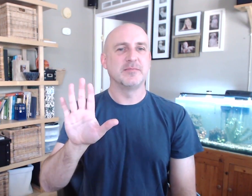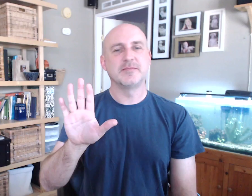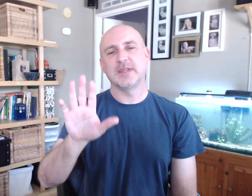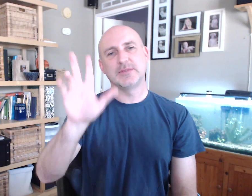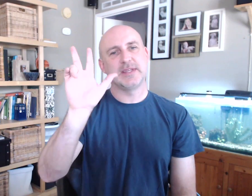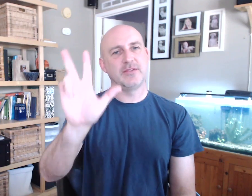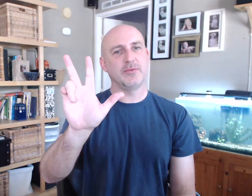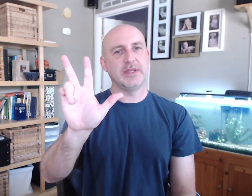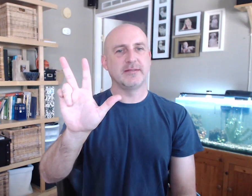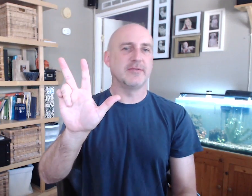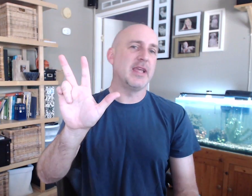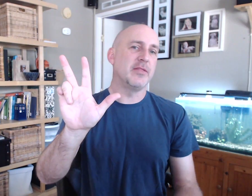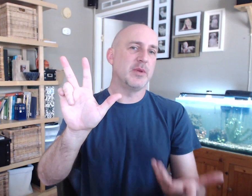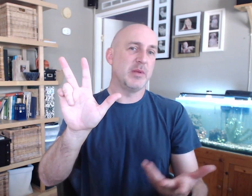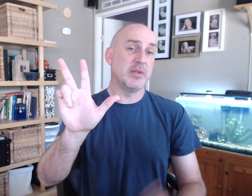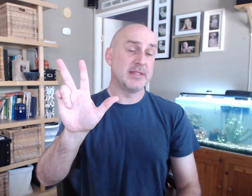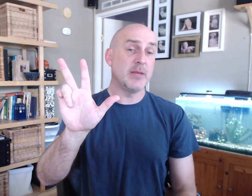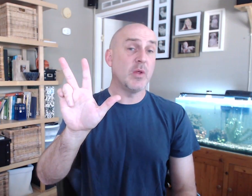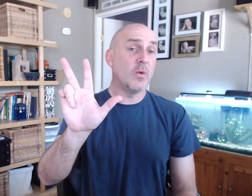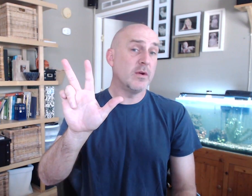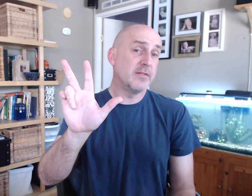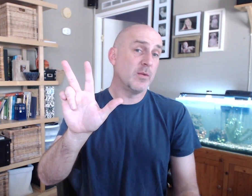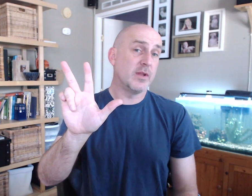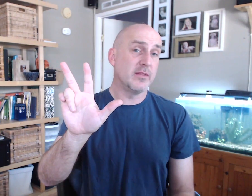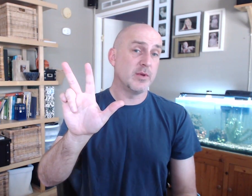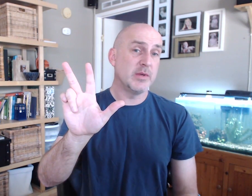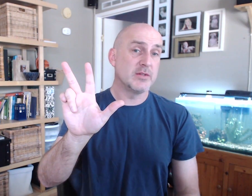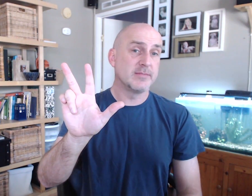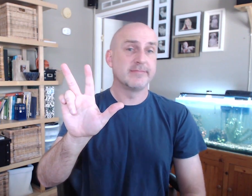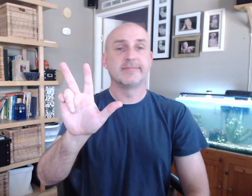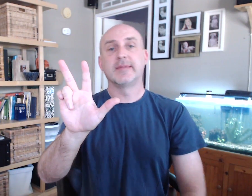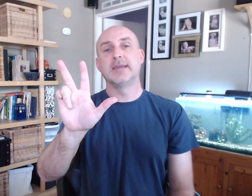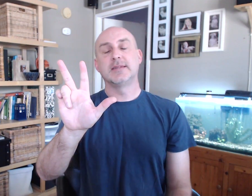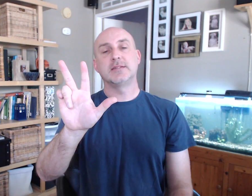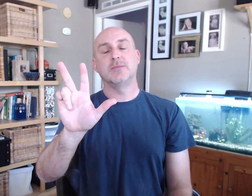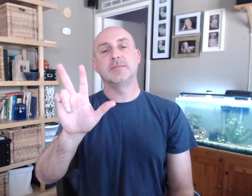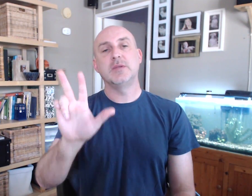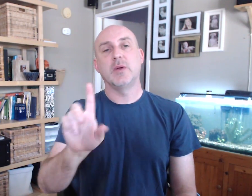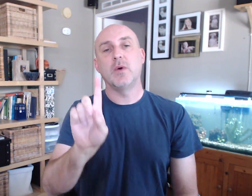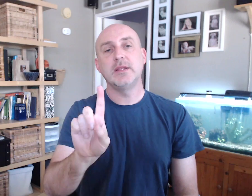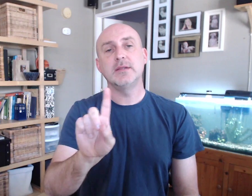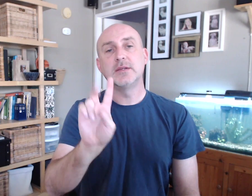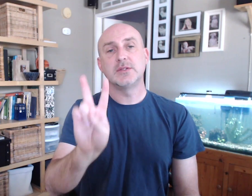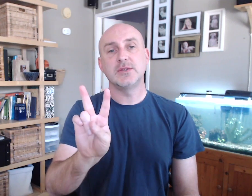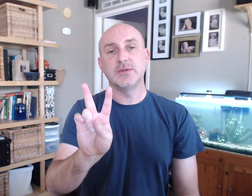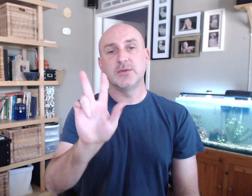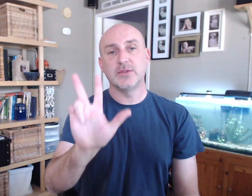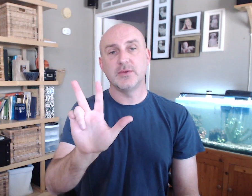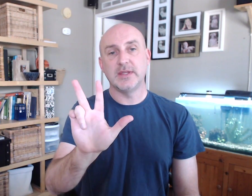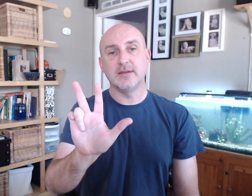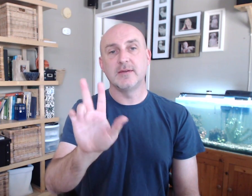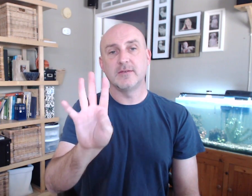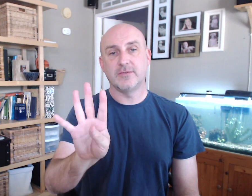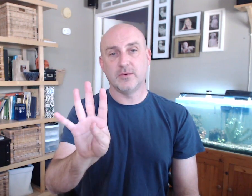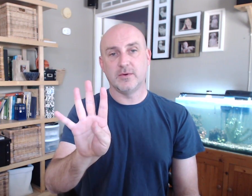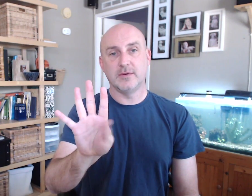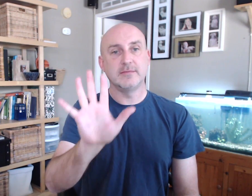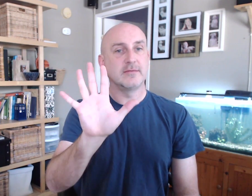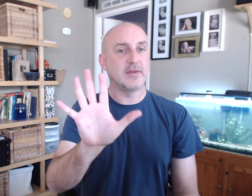they would sign 3 if they had 3 people at the table, or if they wanted 3 beers. So anyway, 1, 2, 3, 4,